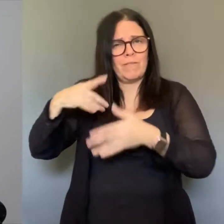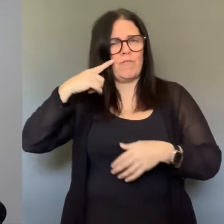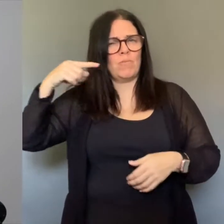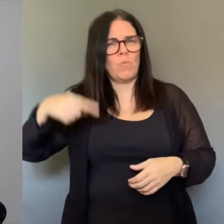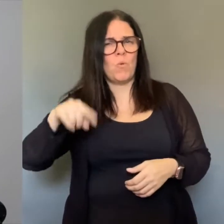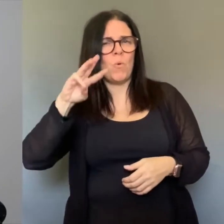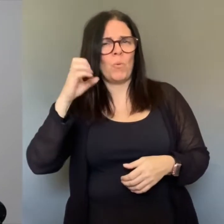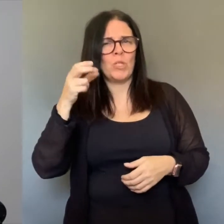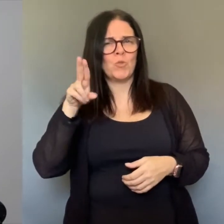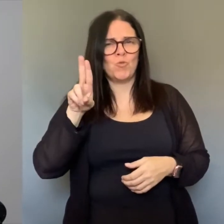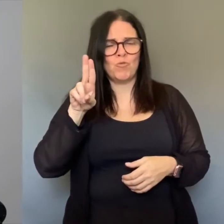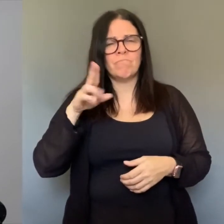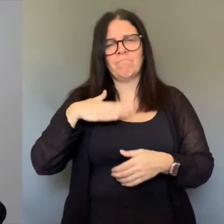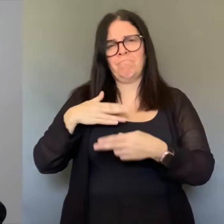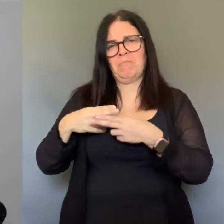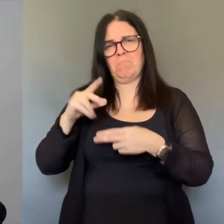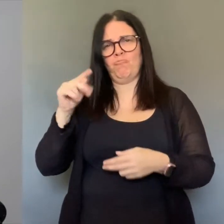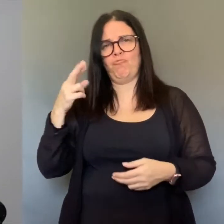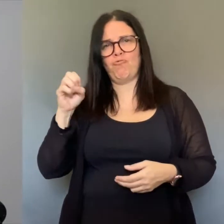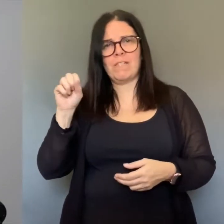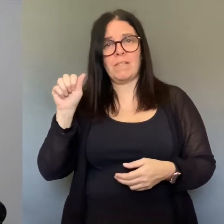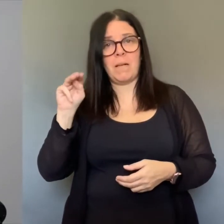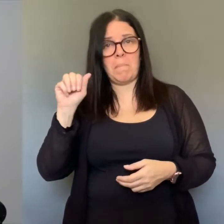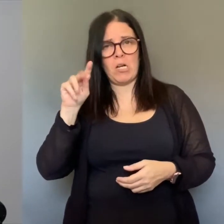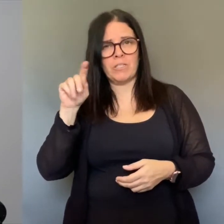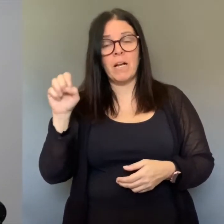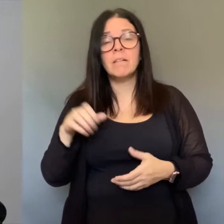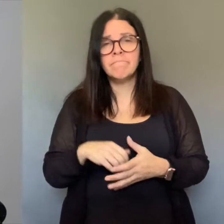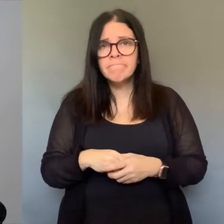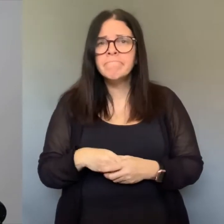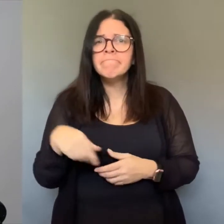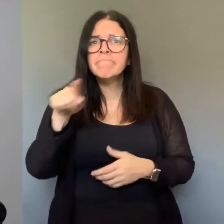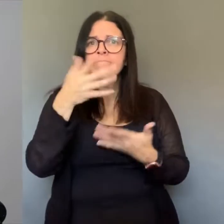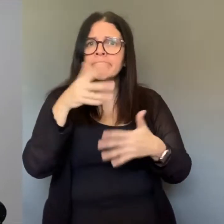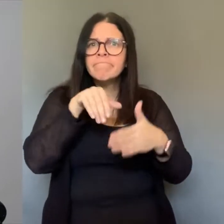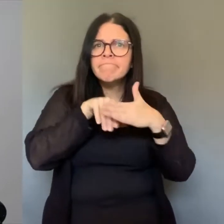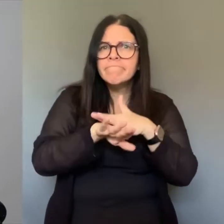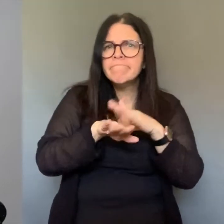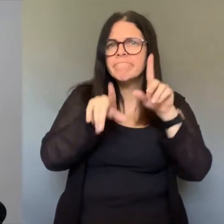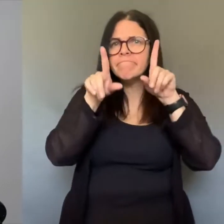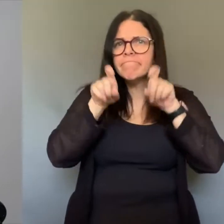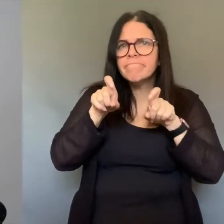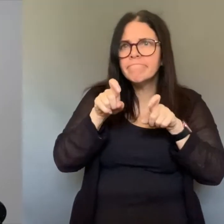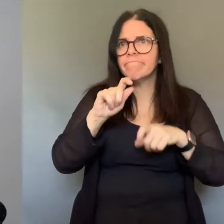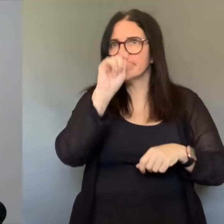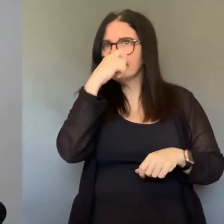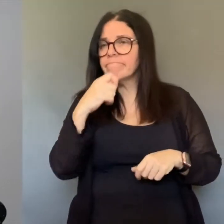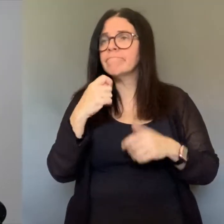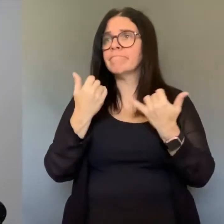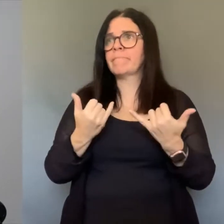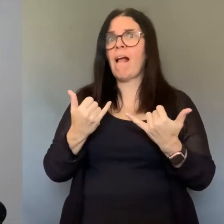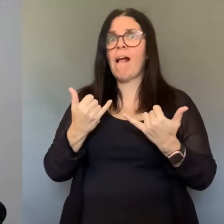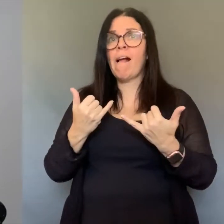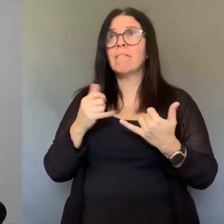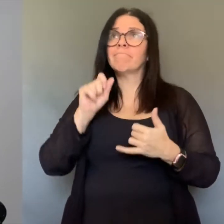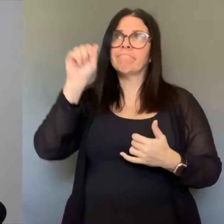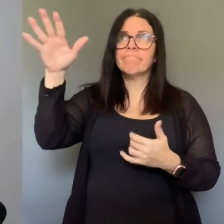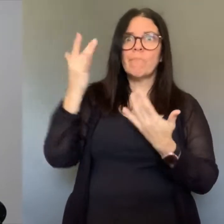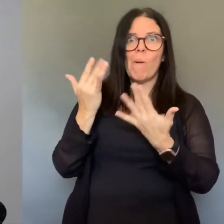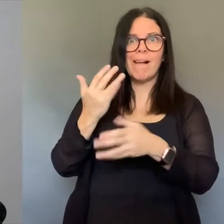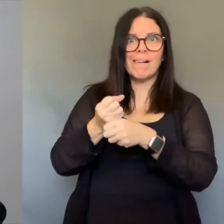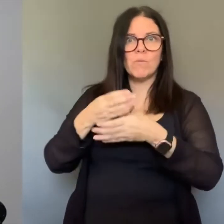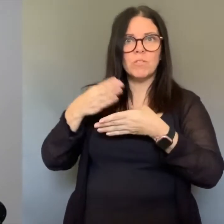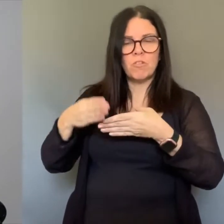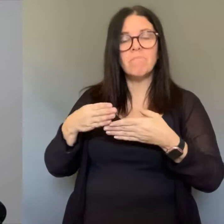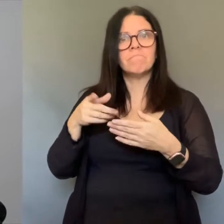Welcome, everyone. Thank you for joining us today. I'm Theresa Marentette, CEO and Chief Nursing Officer of the Windsor-Essex County Health Unit. For